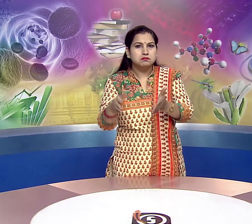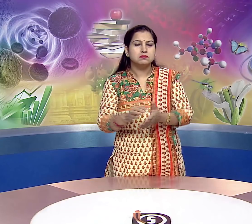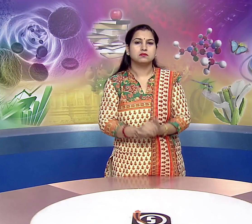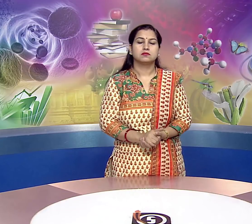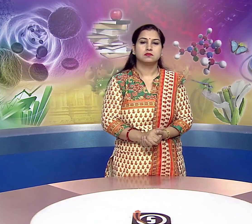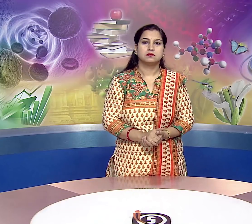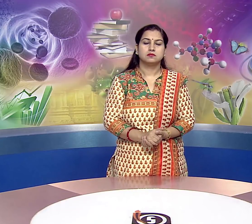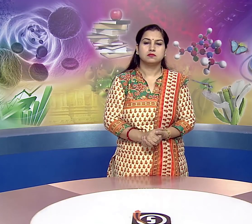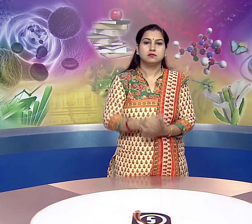when he woke up,